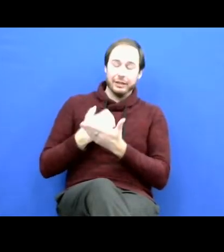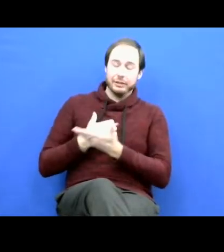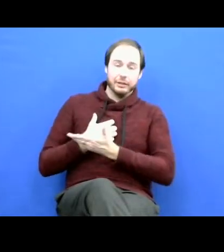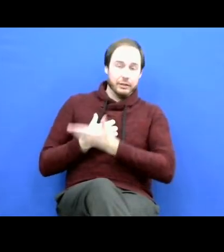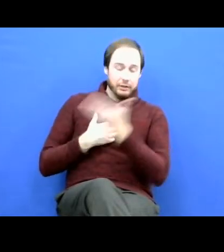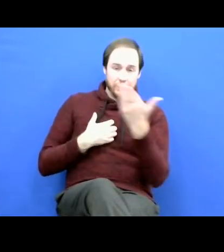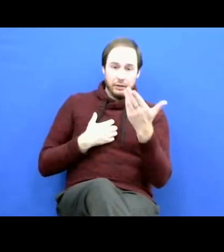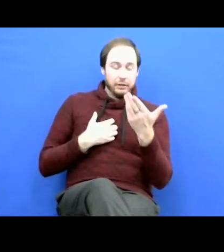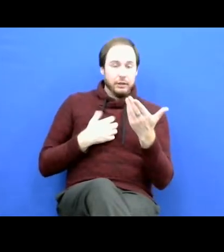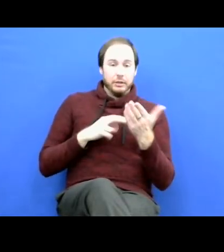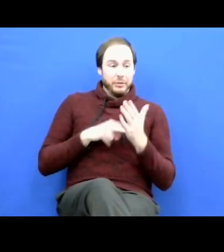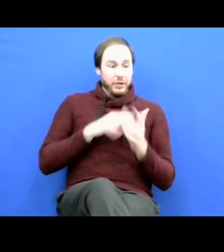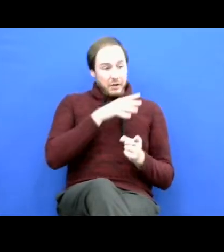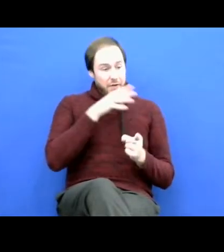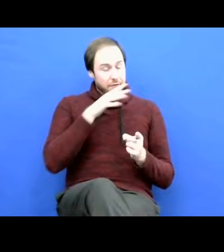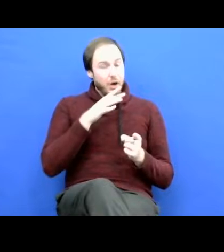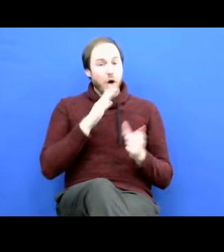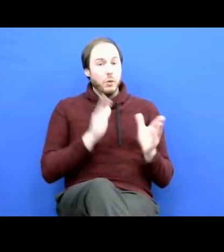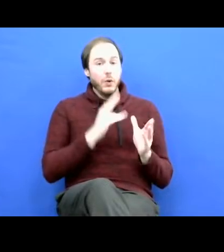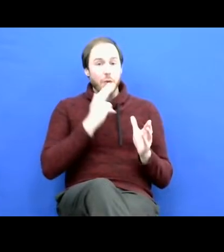that